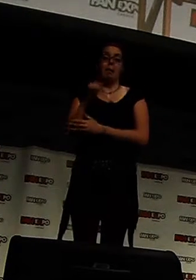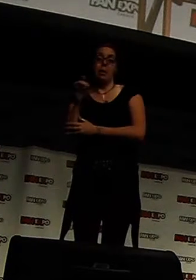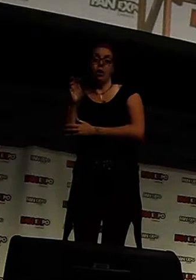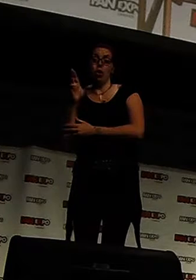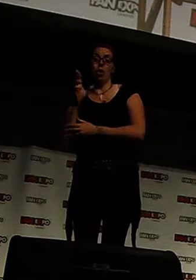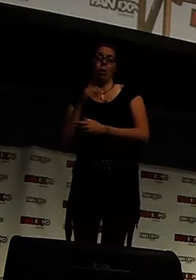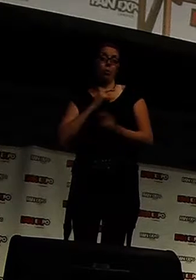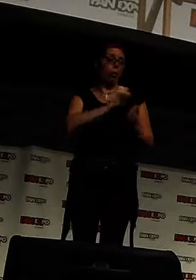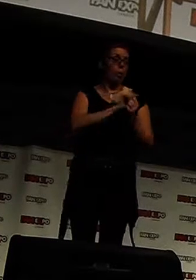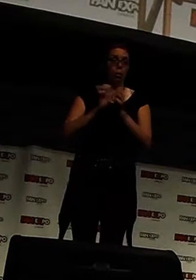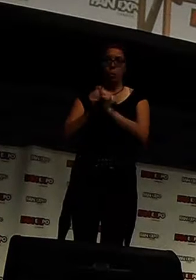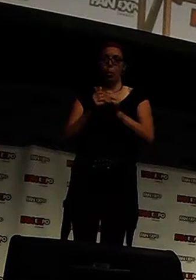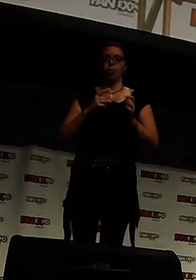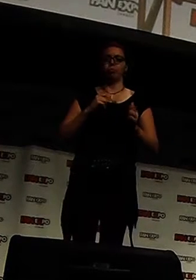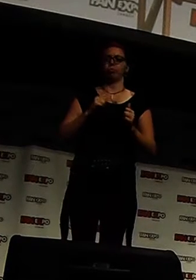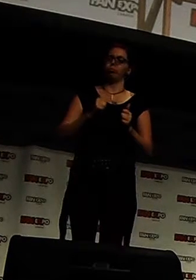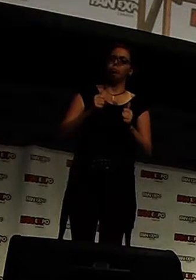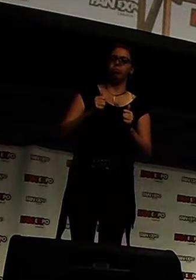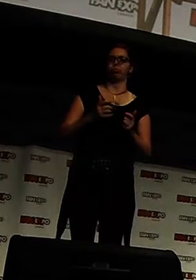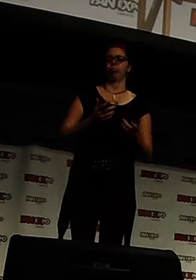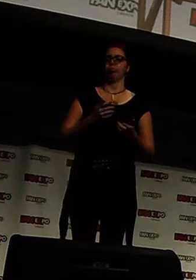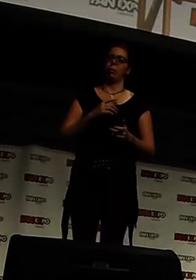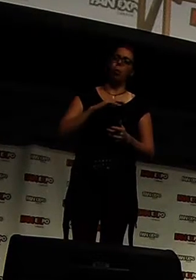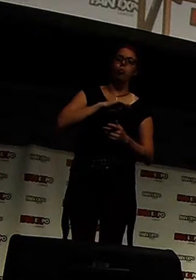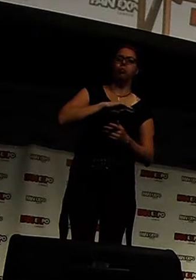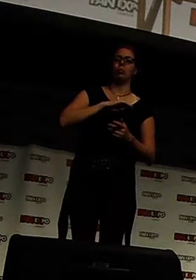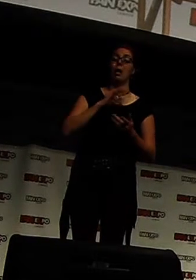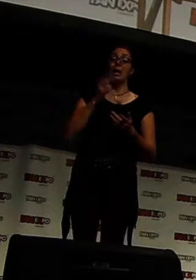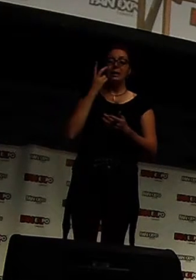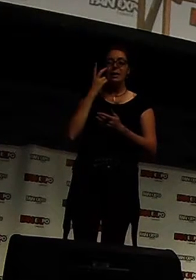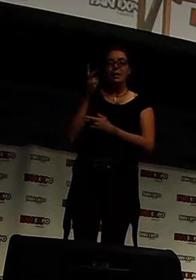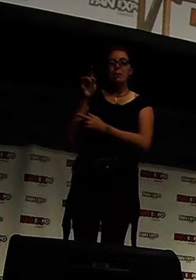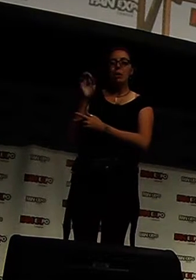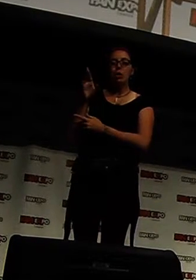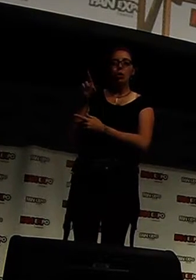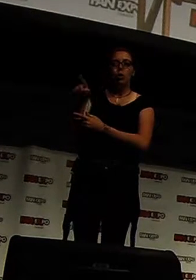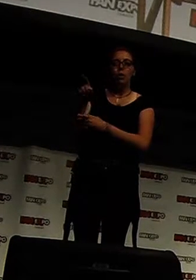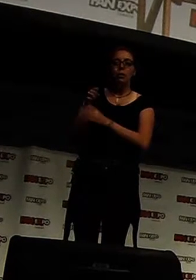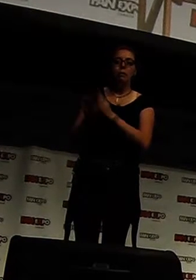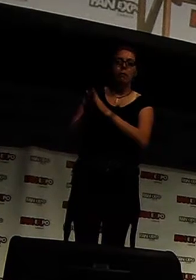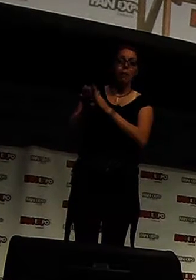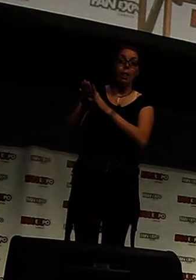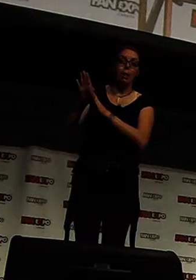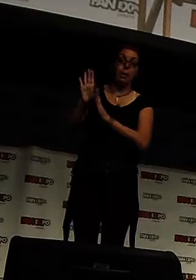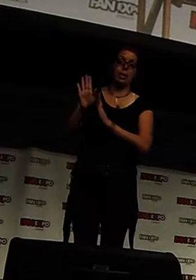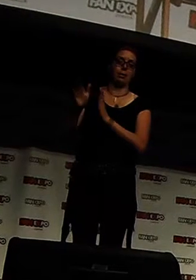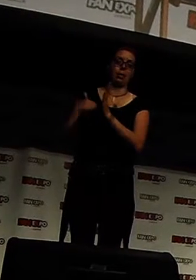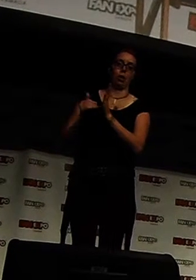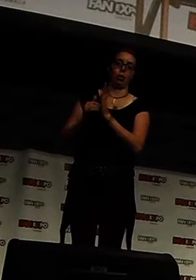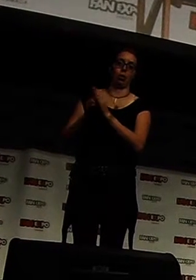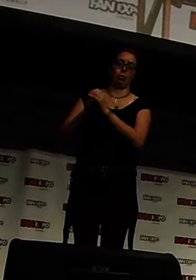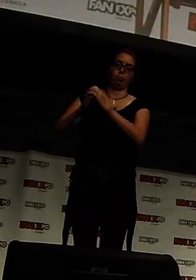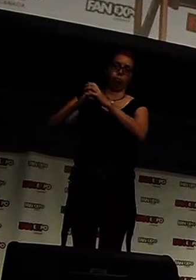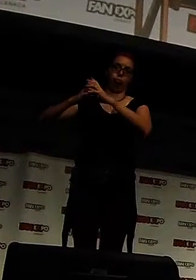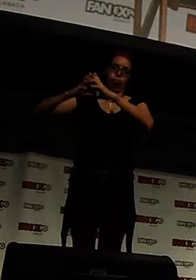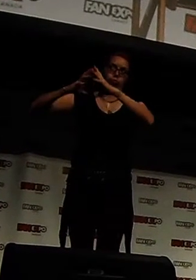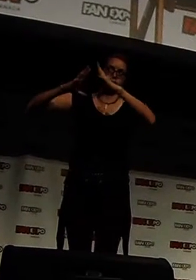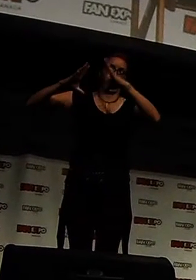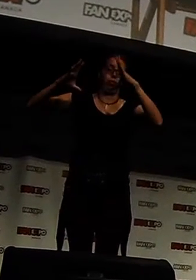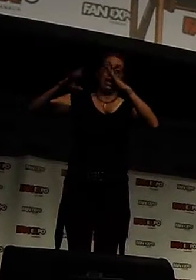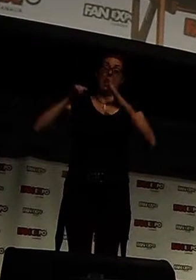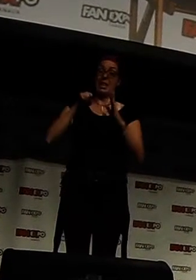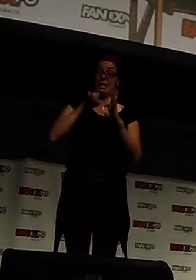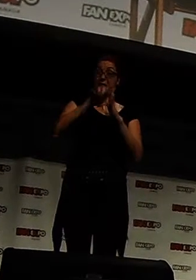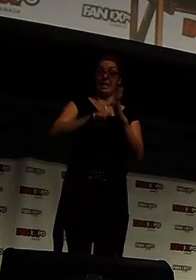just to see Peter create his Doctor and be there to watch the stages of that. And this year he has just been like a